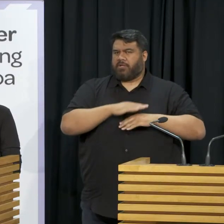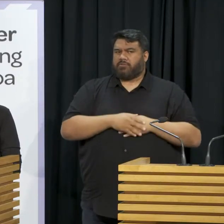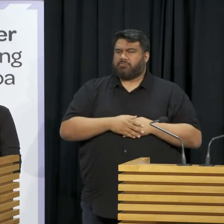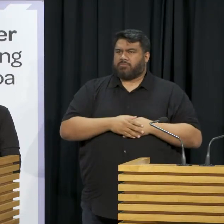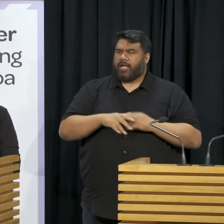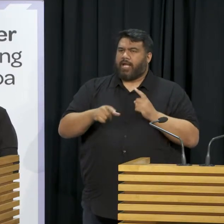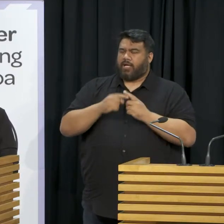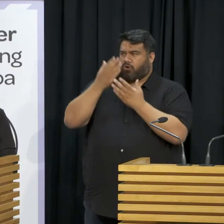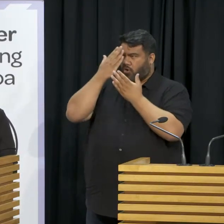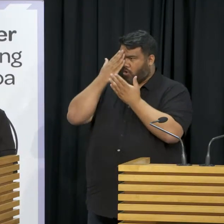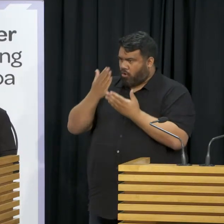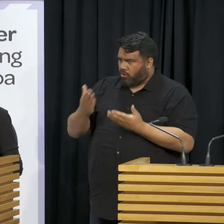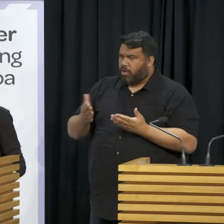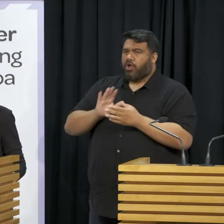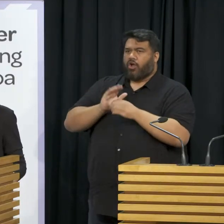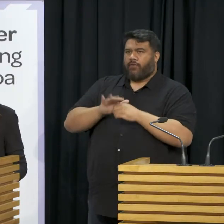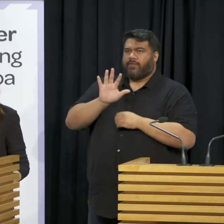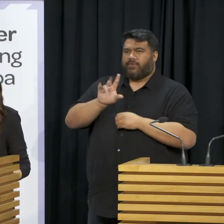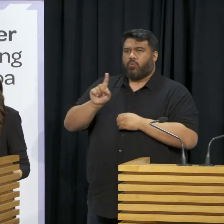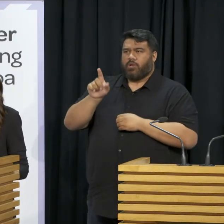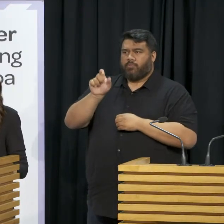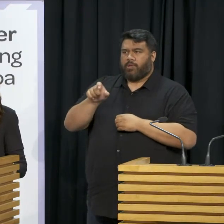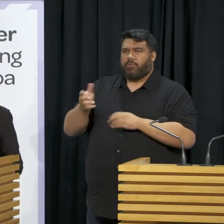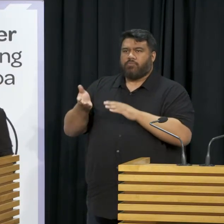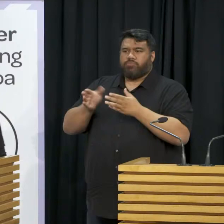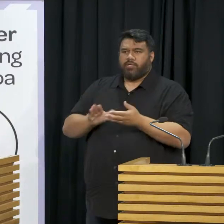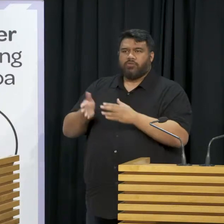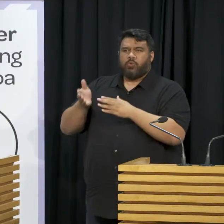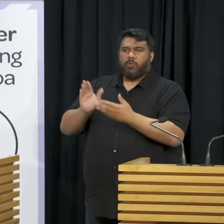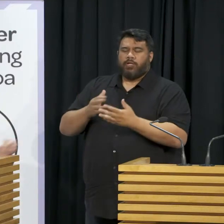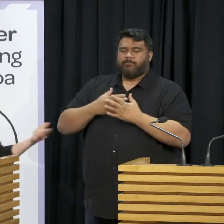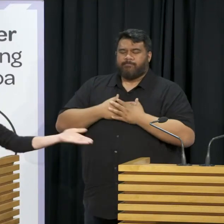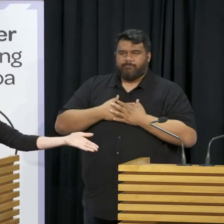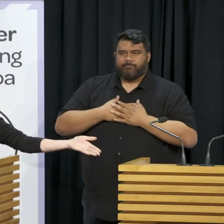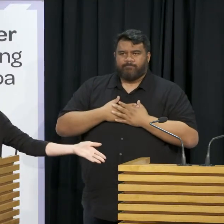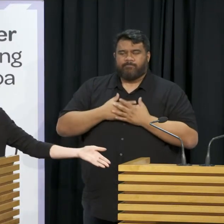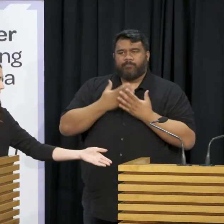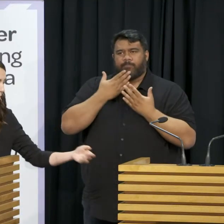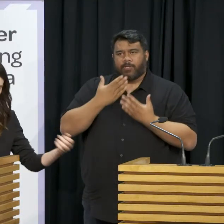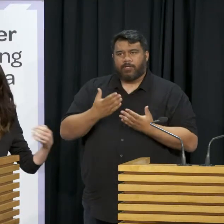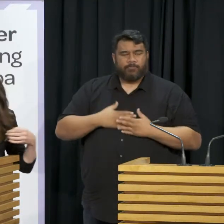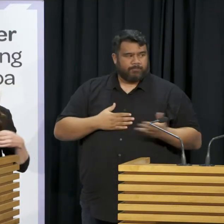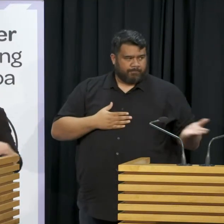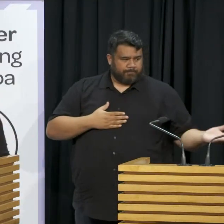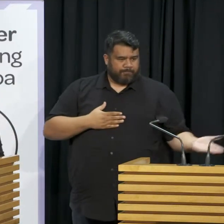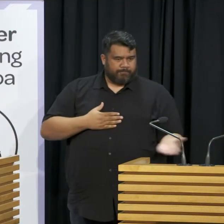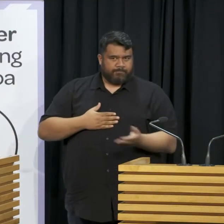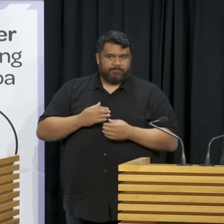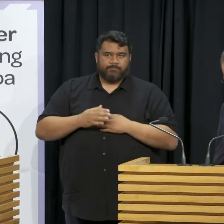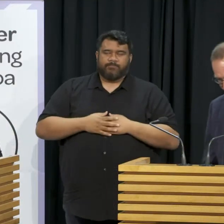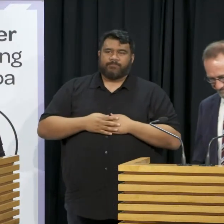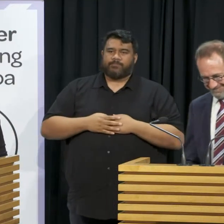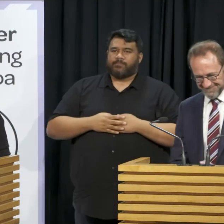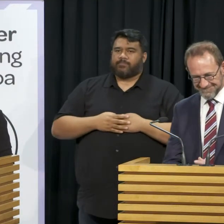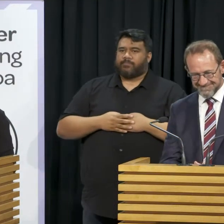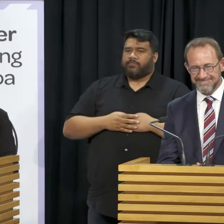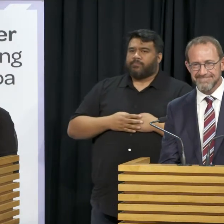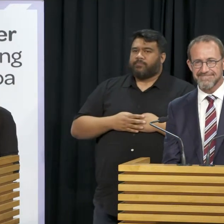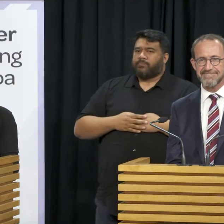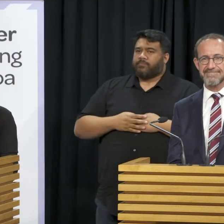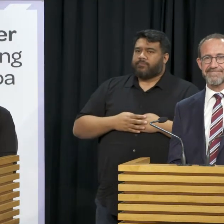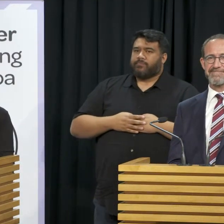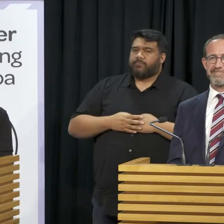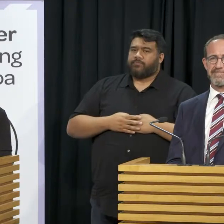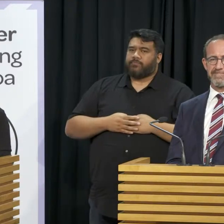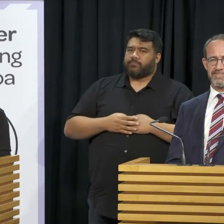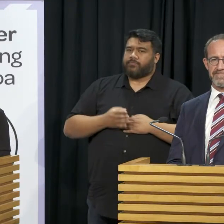15. Shukran lakum. Happy to take your questions. Feel free to step up to the podium, Minister Little. So it's on